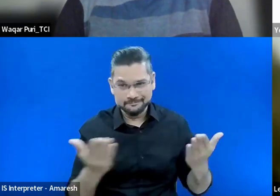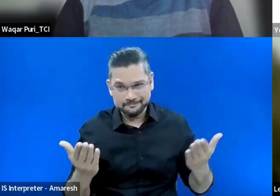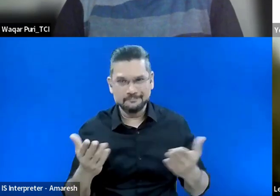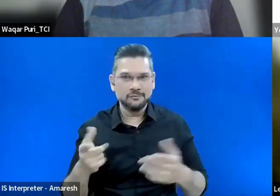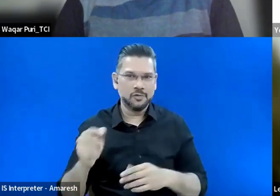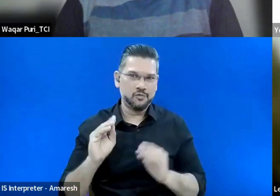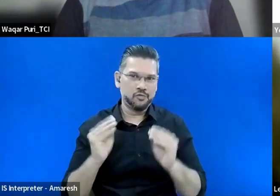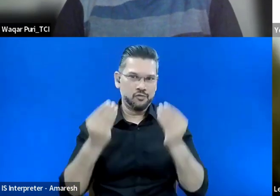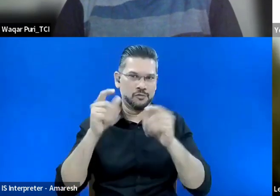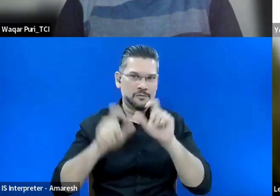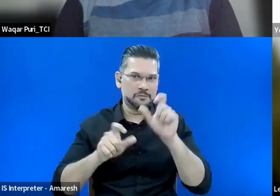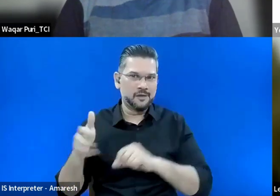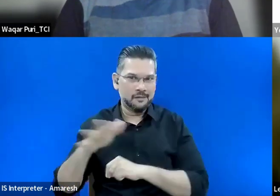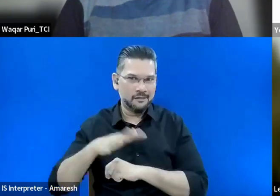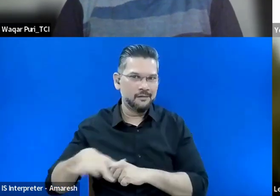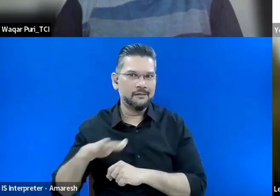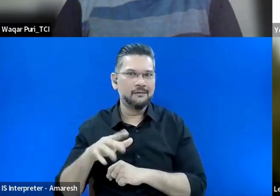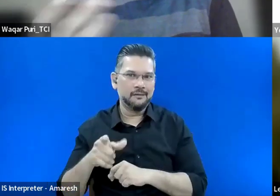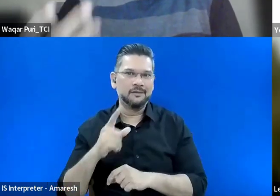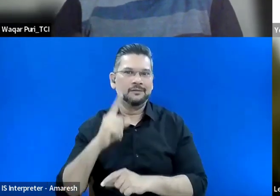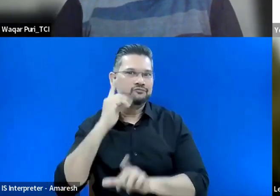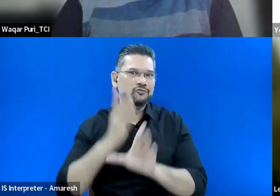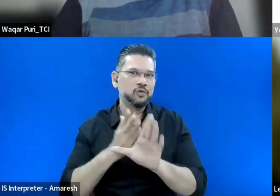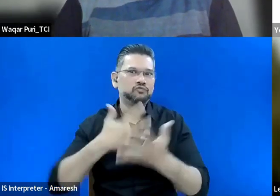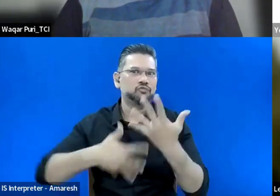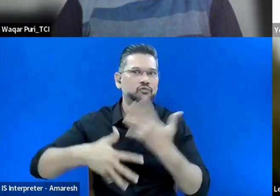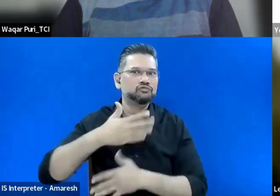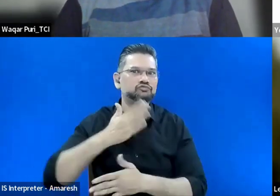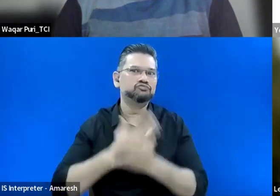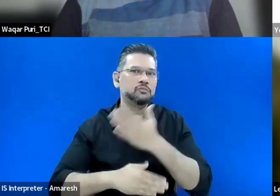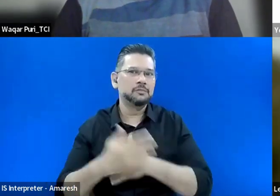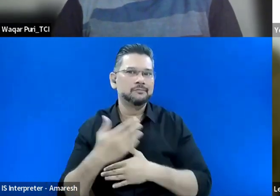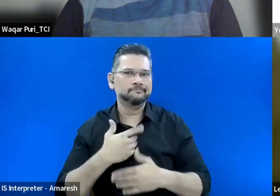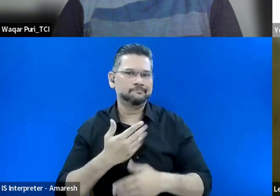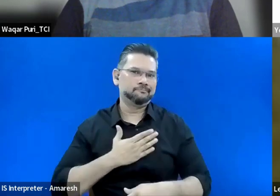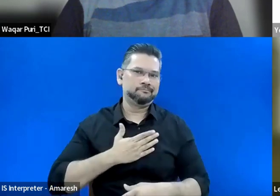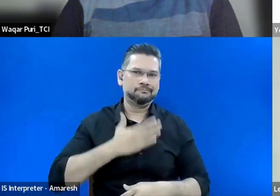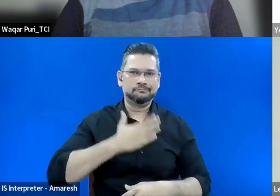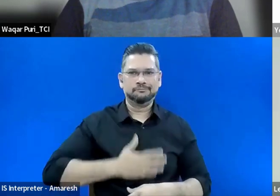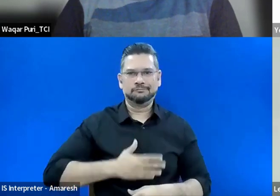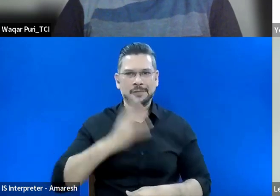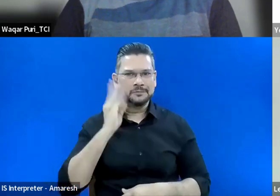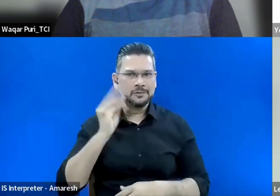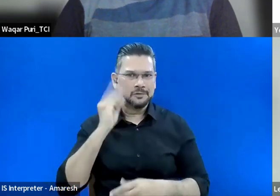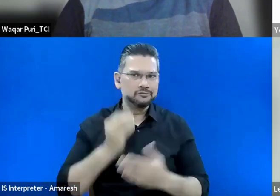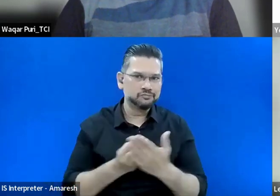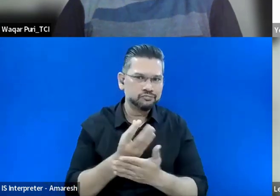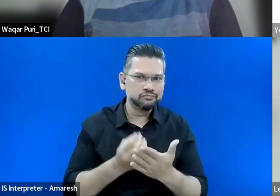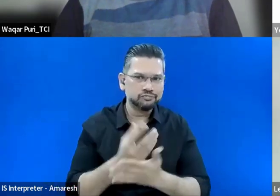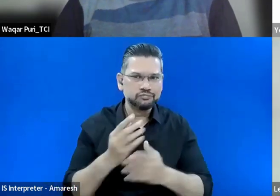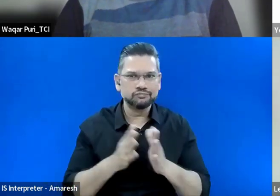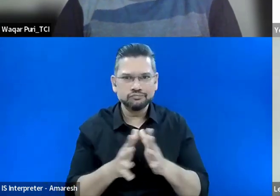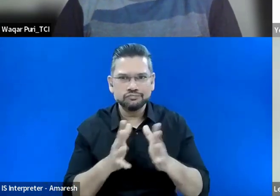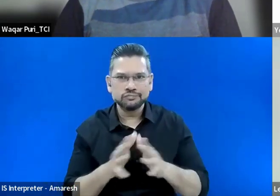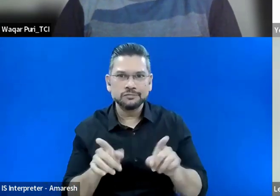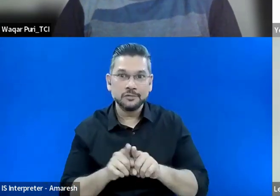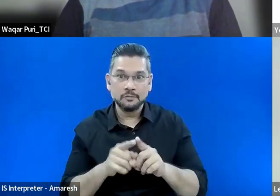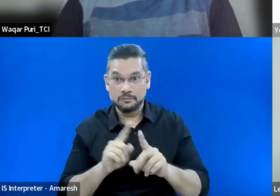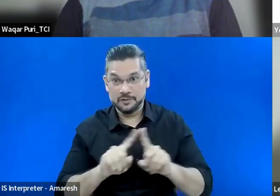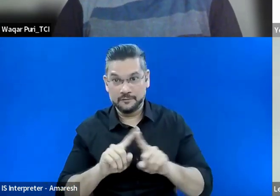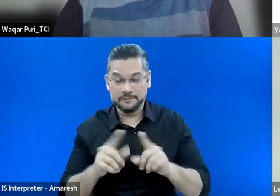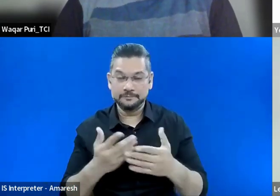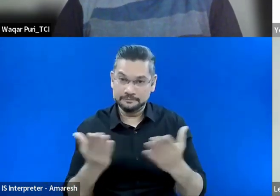disability and together to build a common vision for inclusion. In this very first webinar, we will be listening to speakers